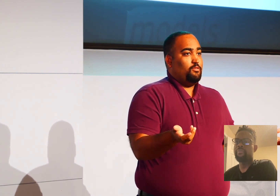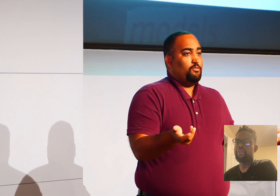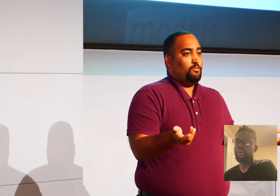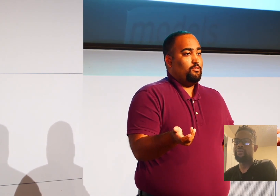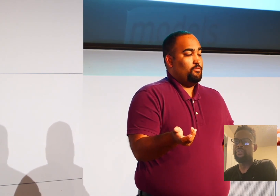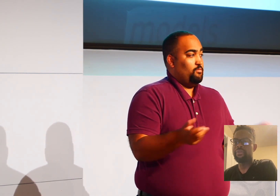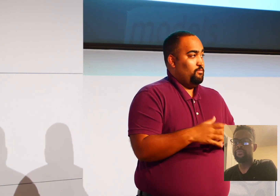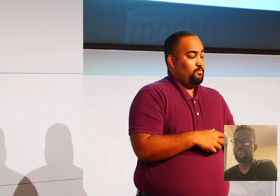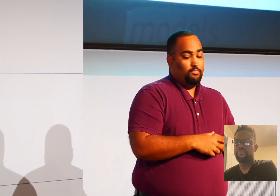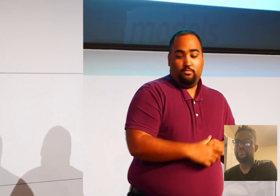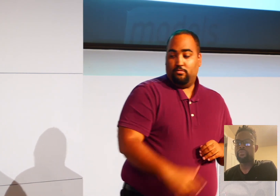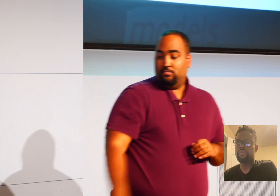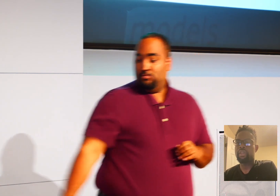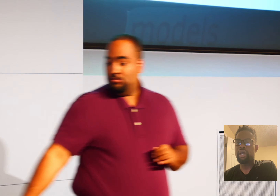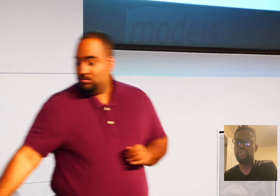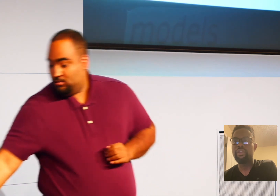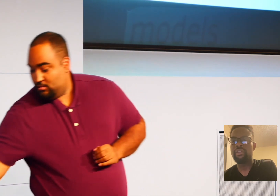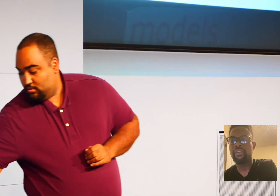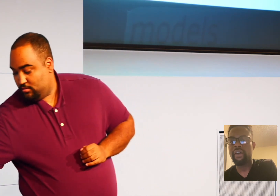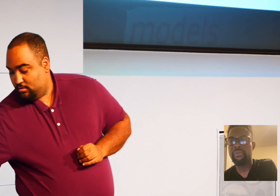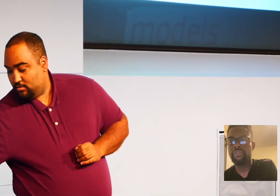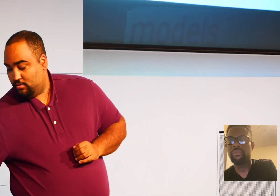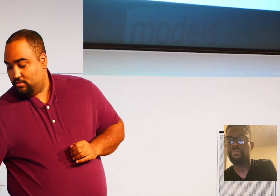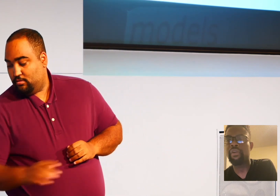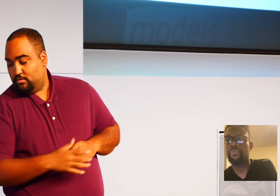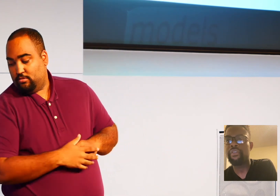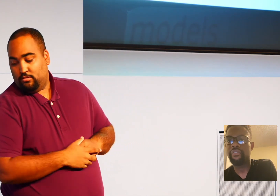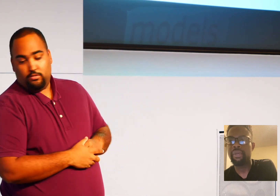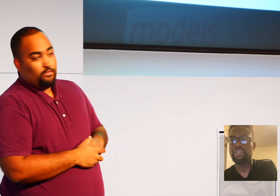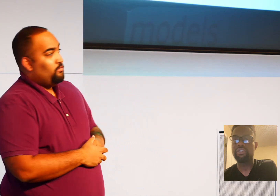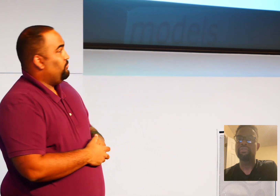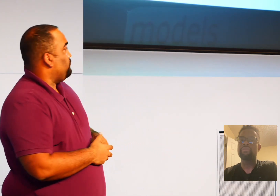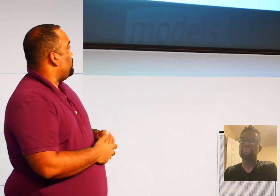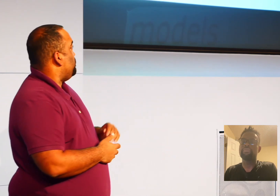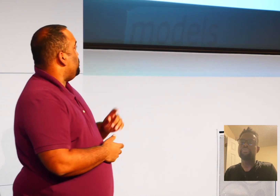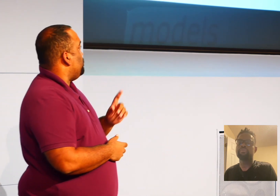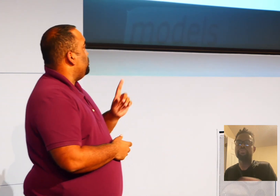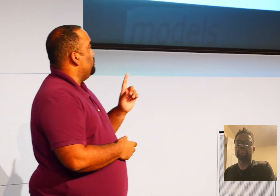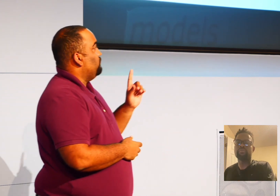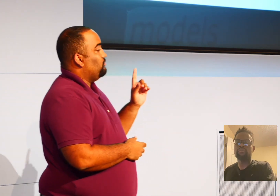help for them? How do we give out the proper information?